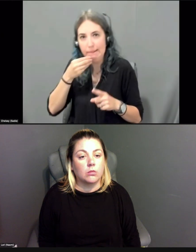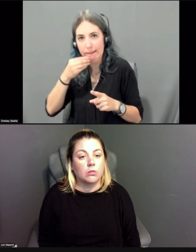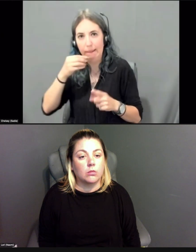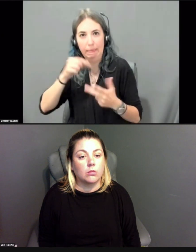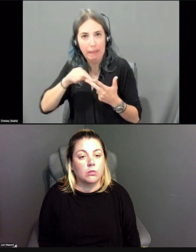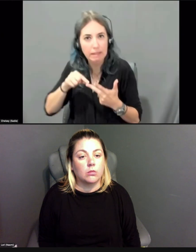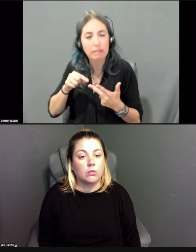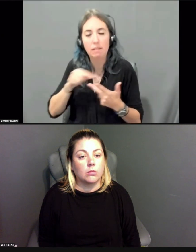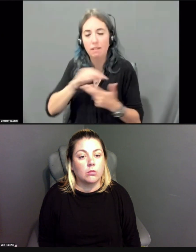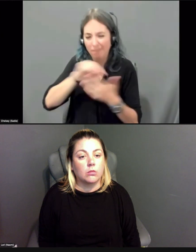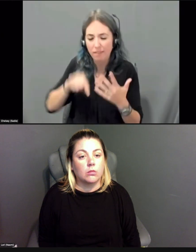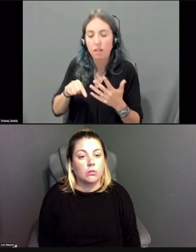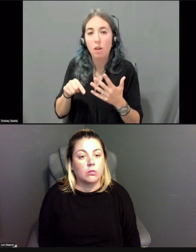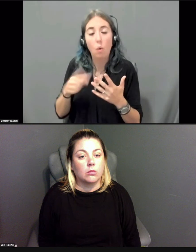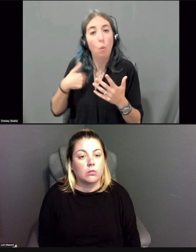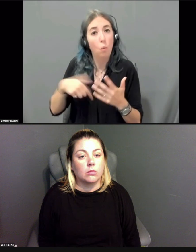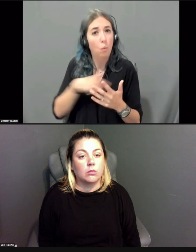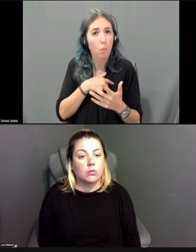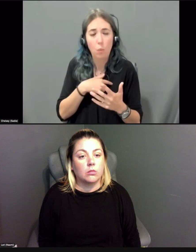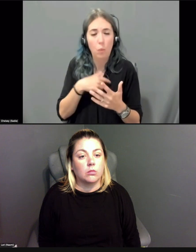alternative ways of